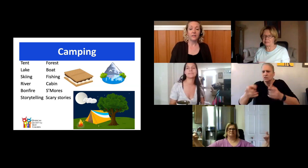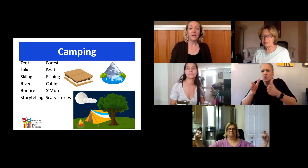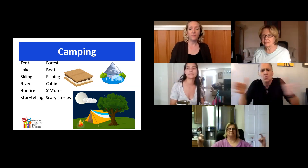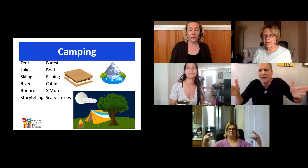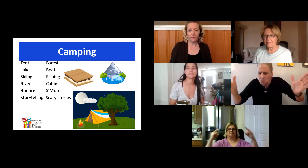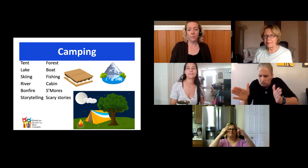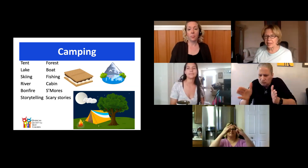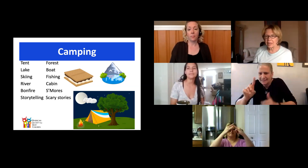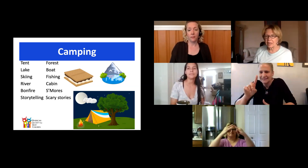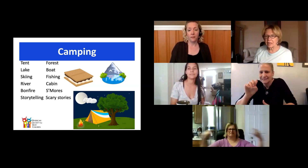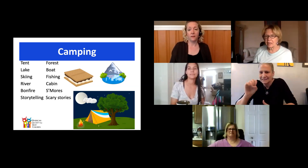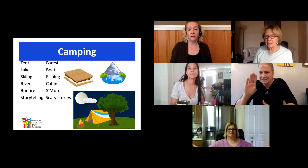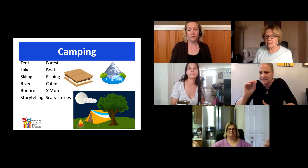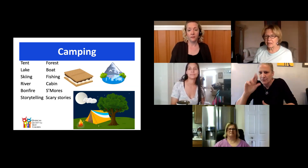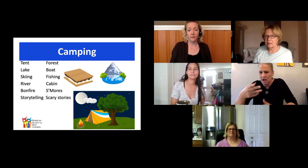Very good.